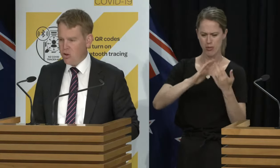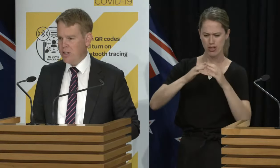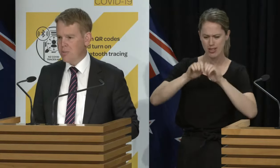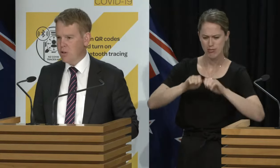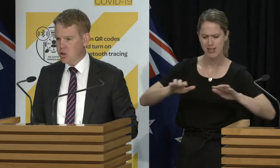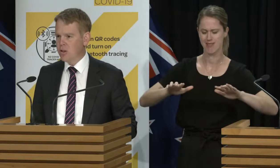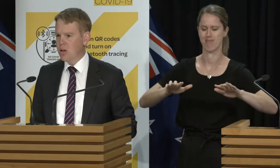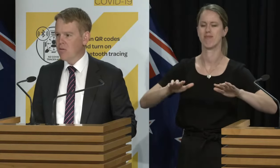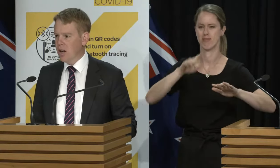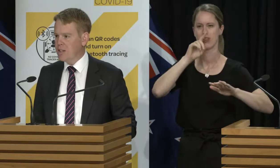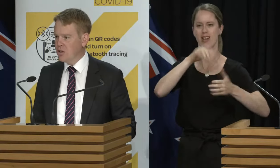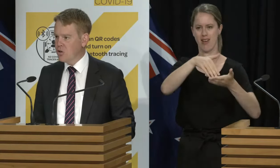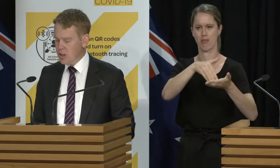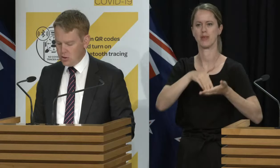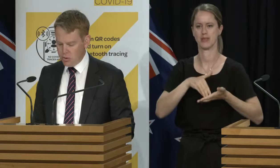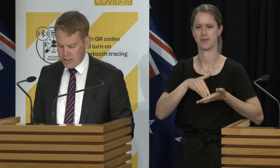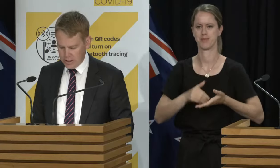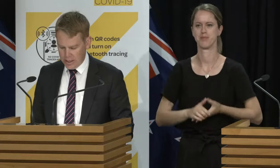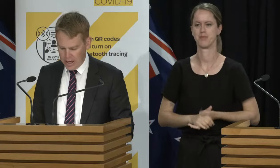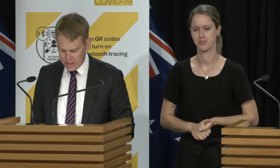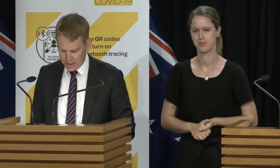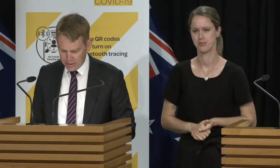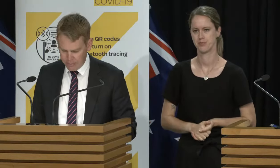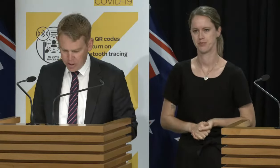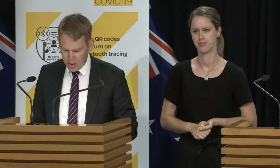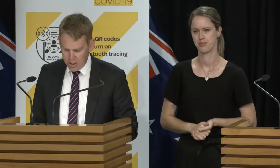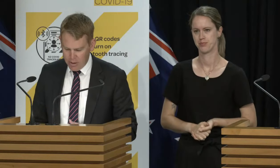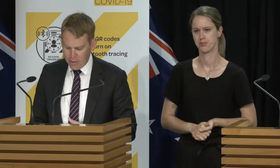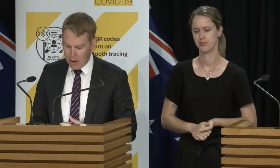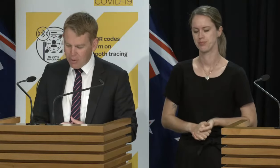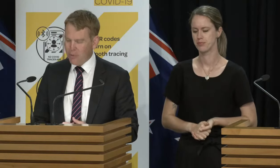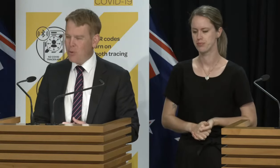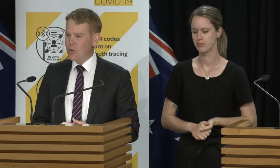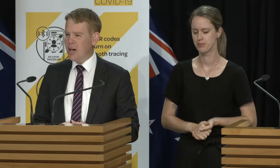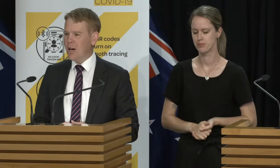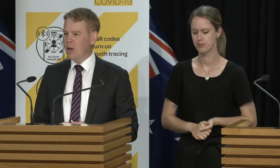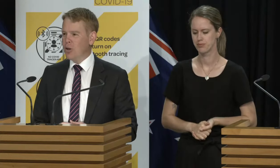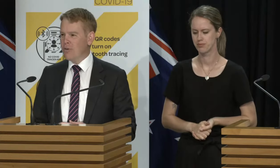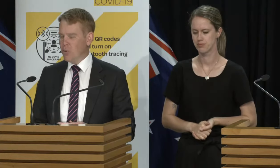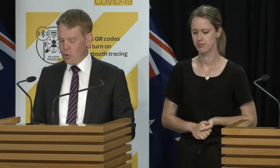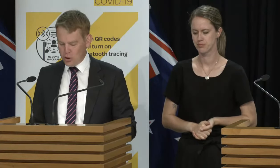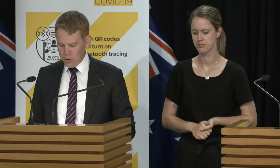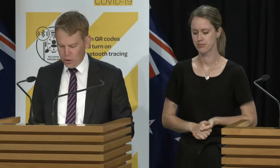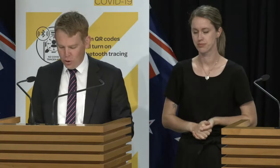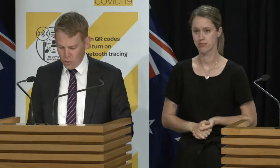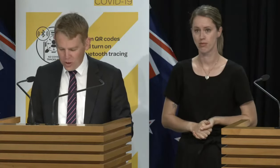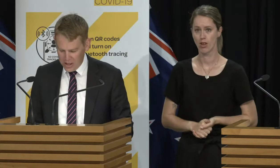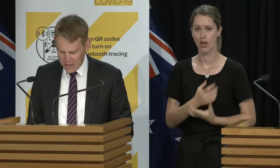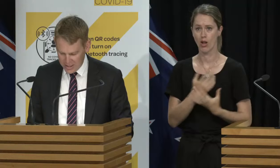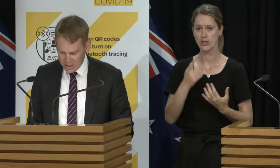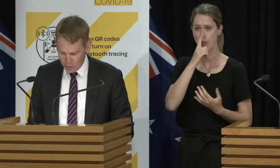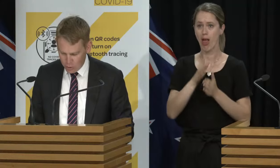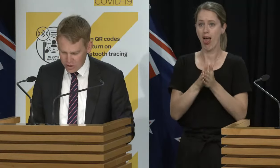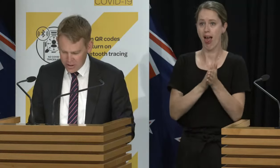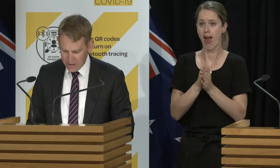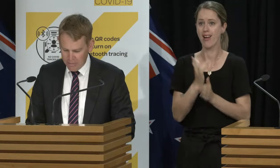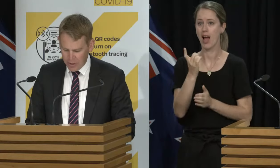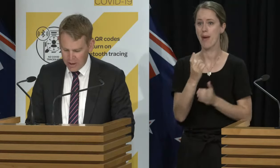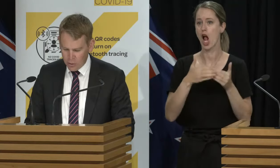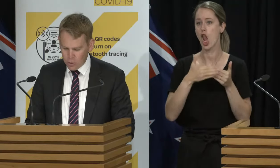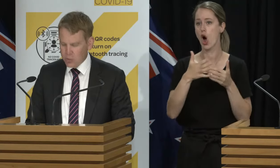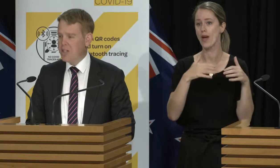community transmission related to these recent cases. Many people, of course, are looking forward to the long weekend in